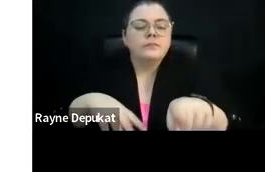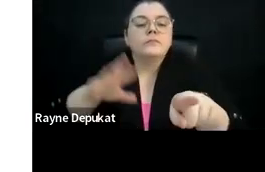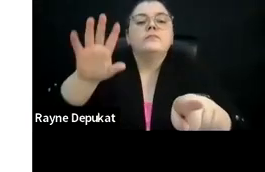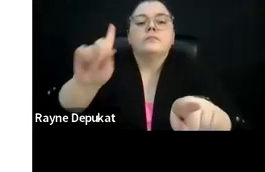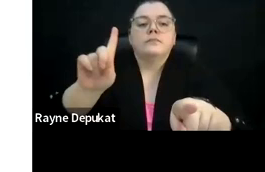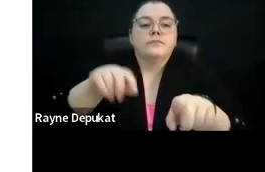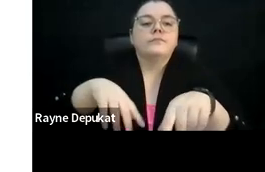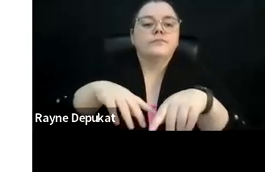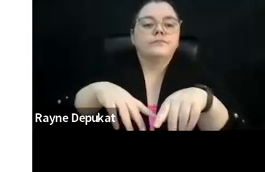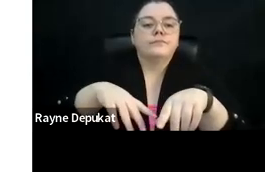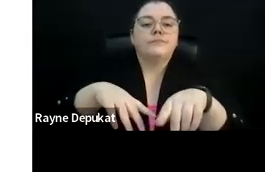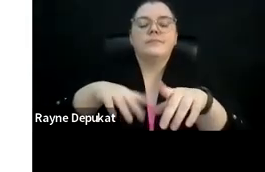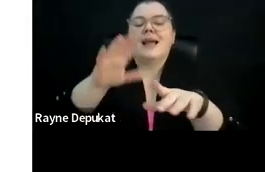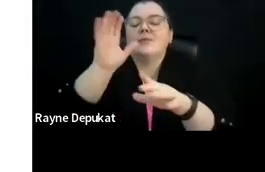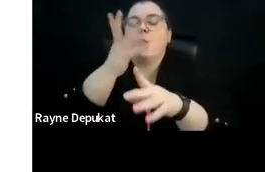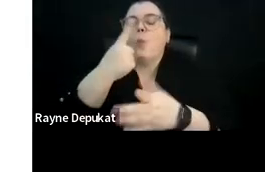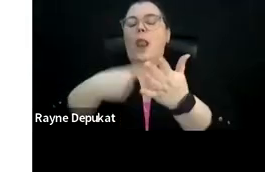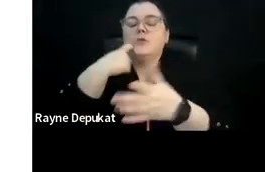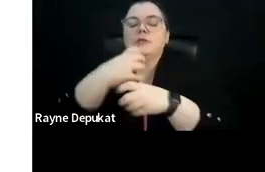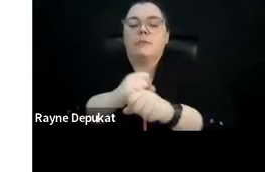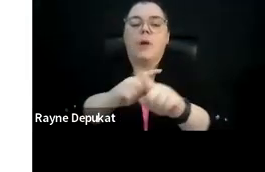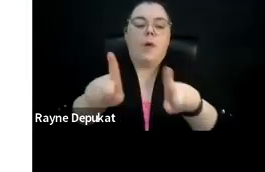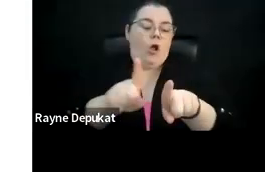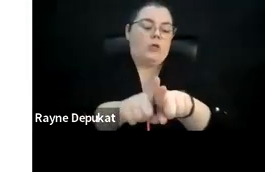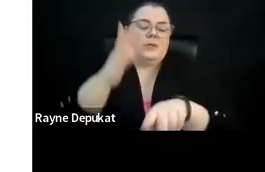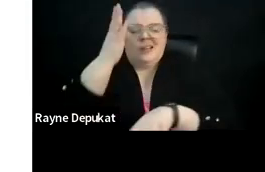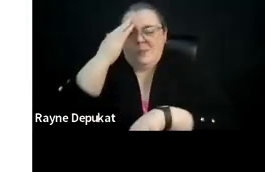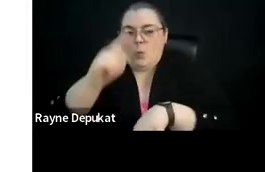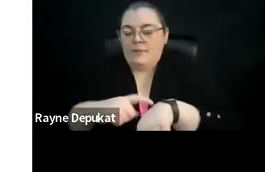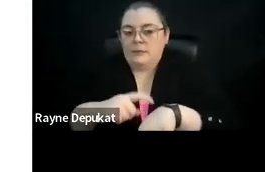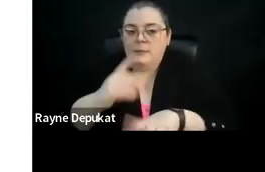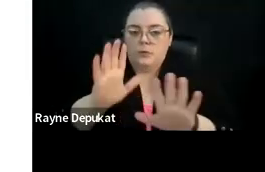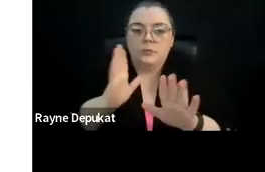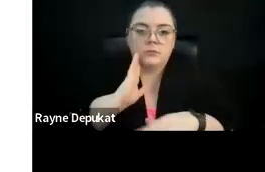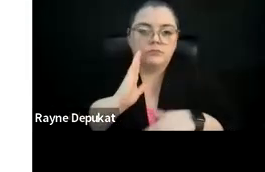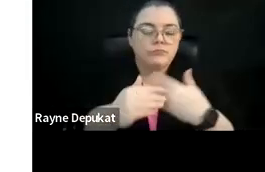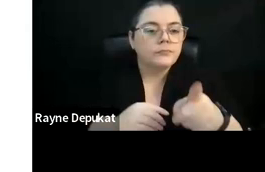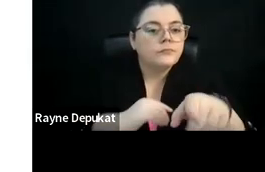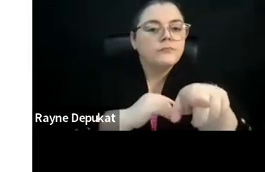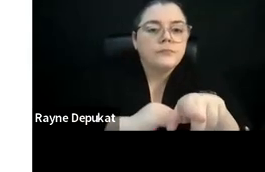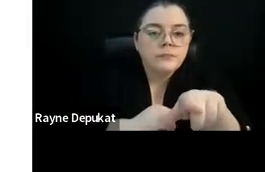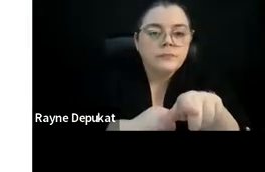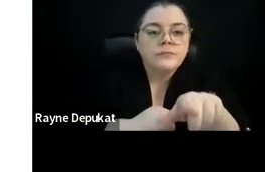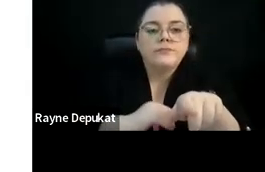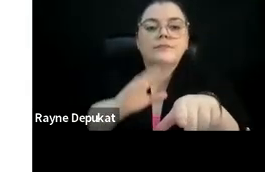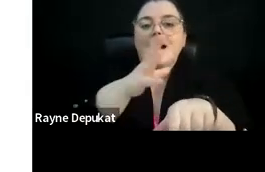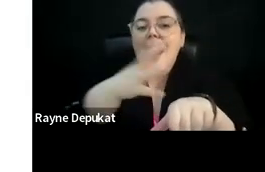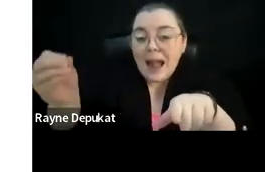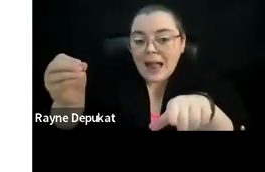So this is what I just summarized. Oh, wait. Oh, never mind. It's what I just spoke about, but